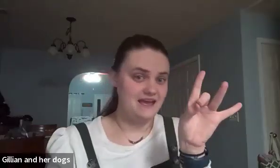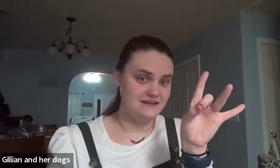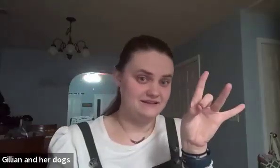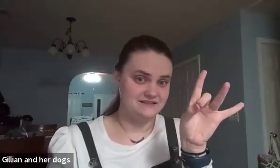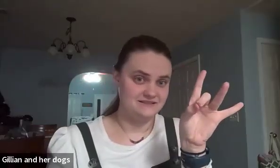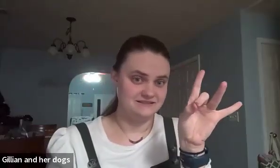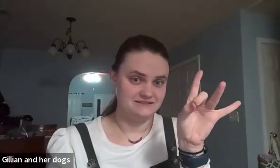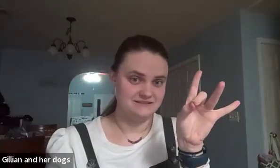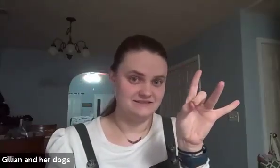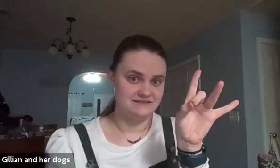38.